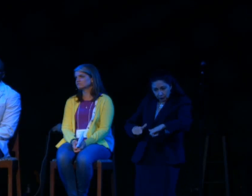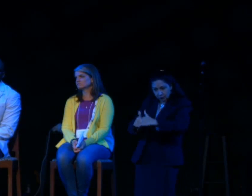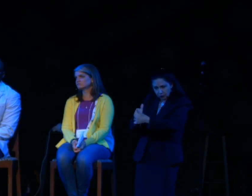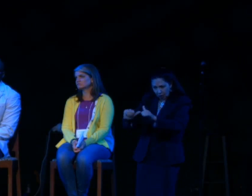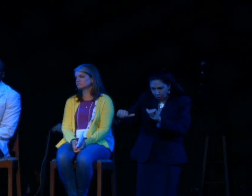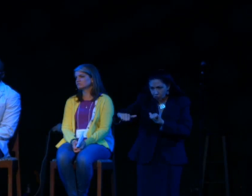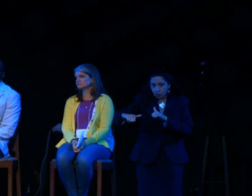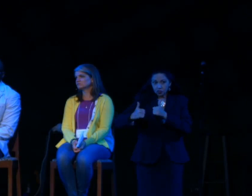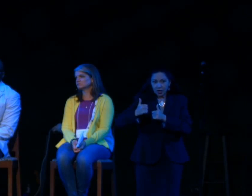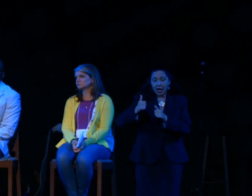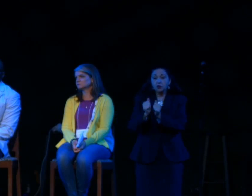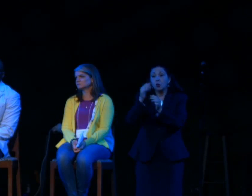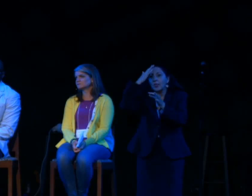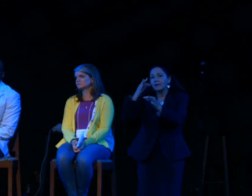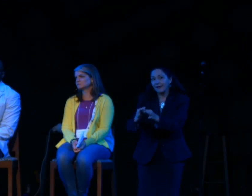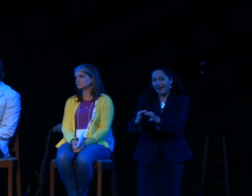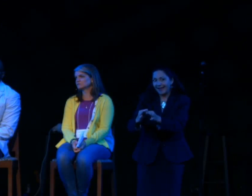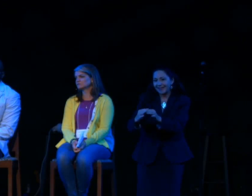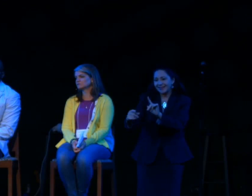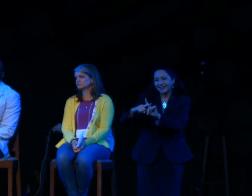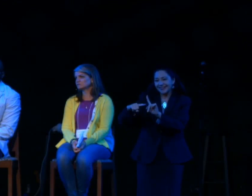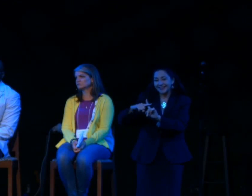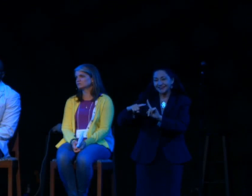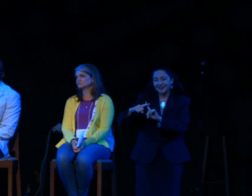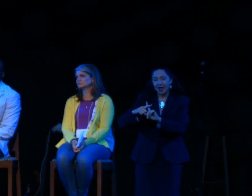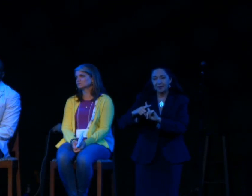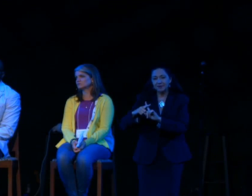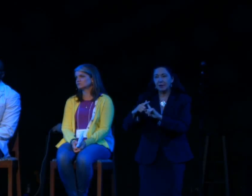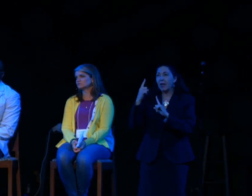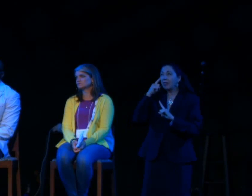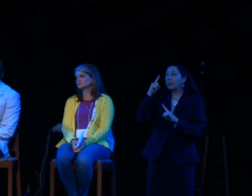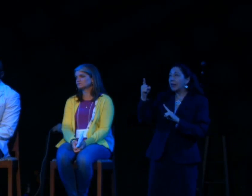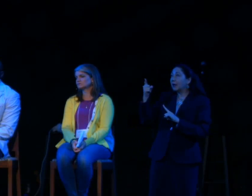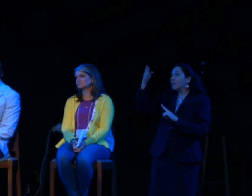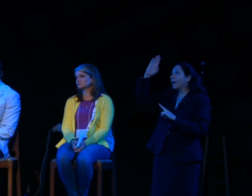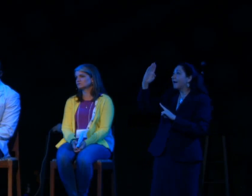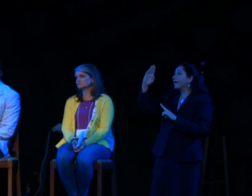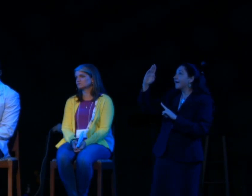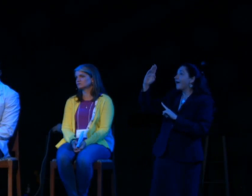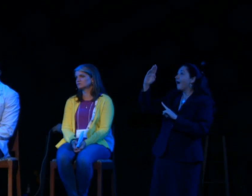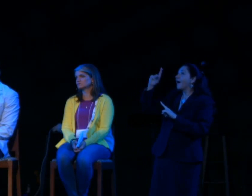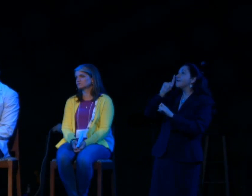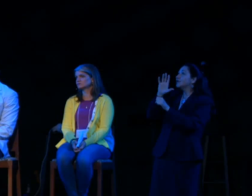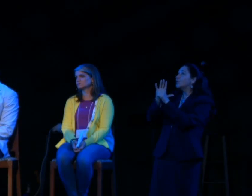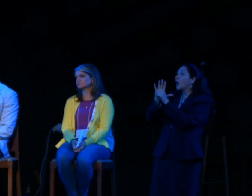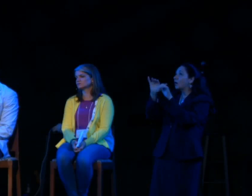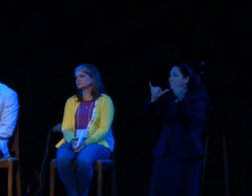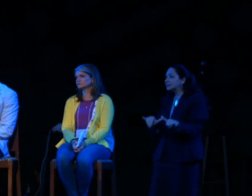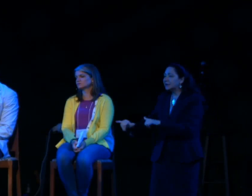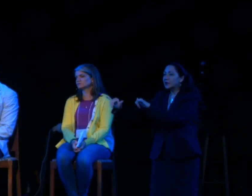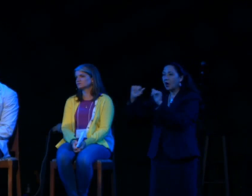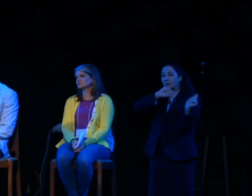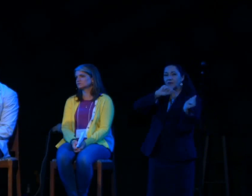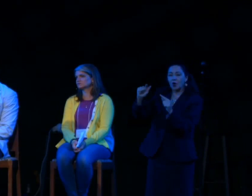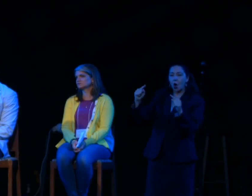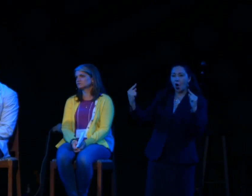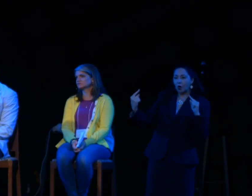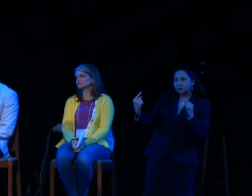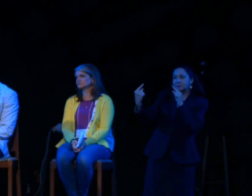faith, move towards the promise of God's commonwealth for all people.